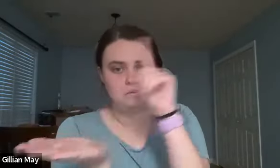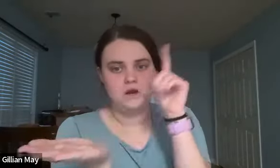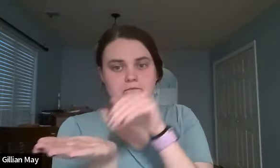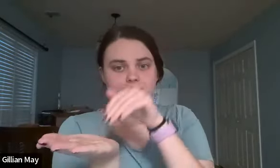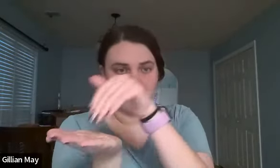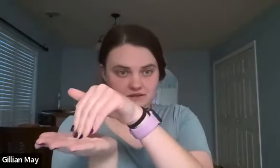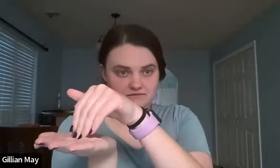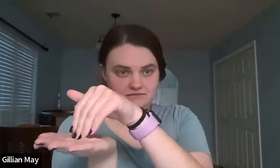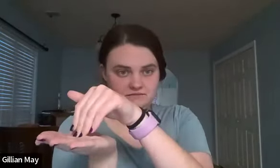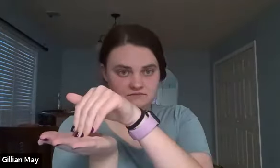1,000,000.